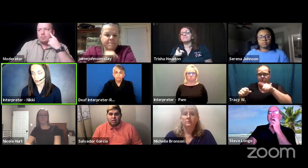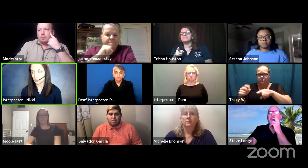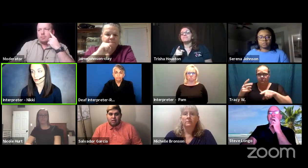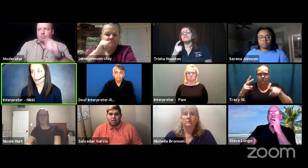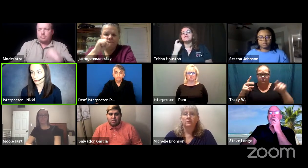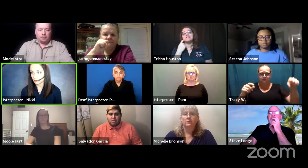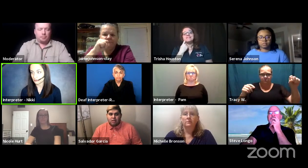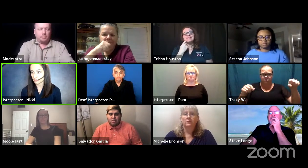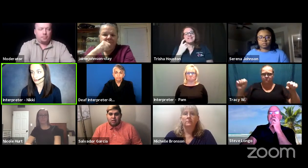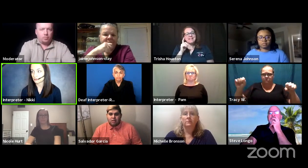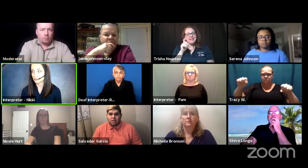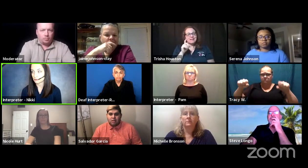Okay.